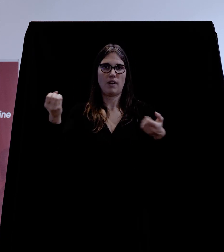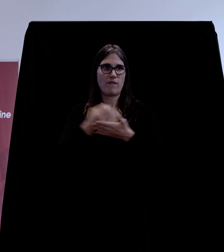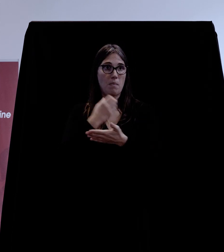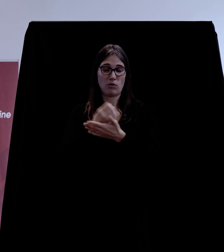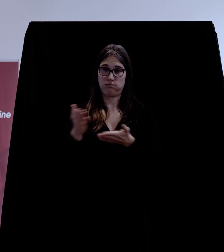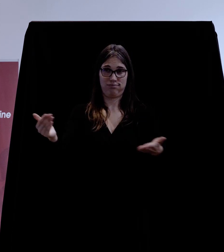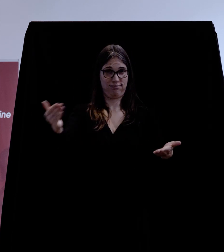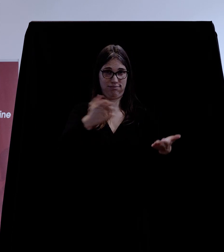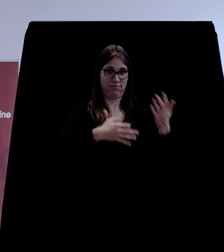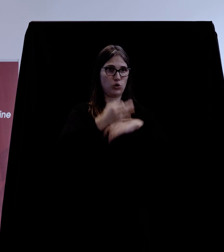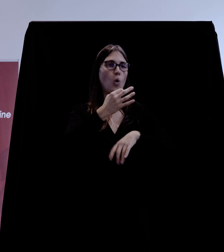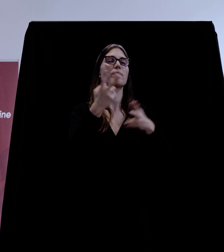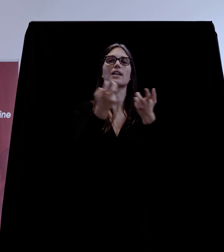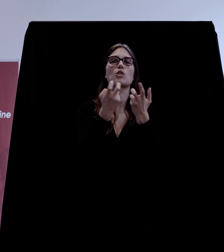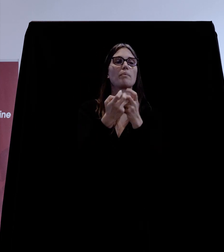this bush.